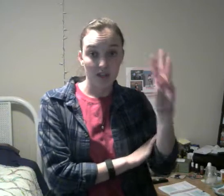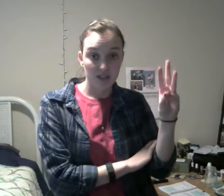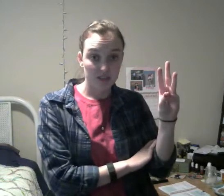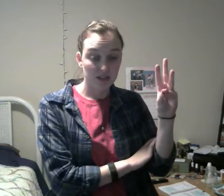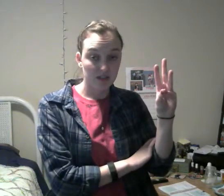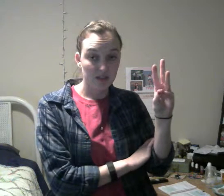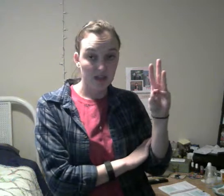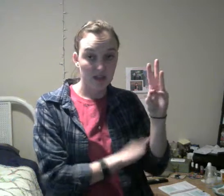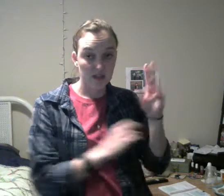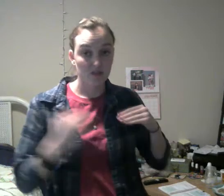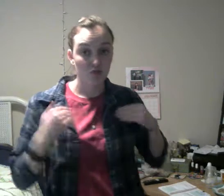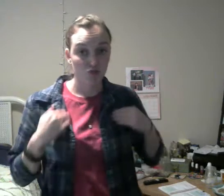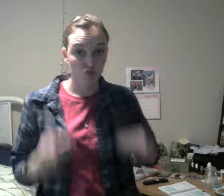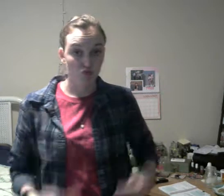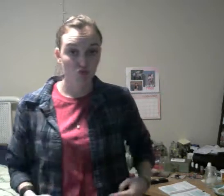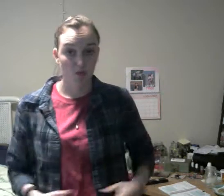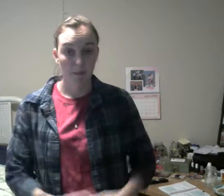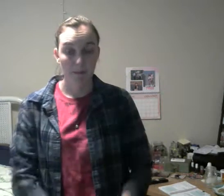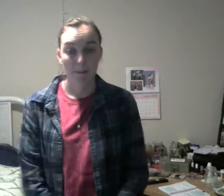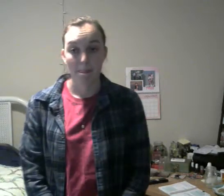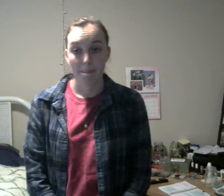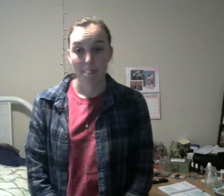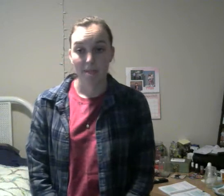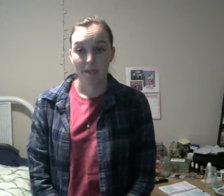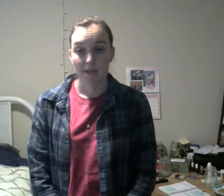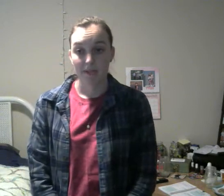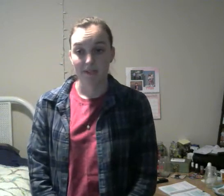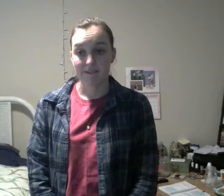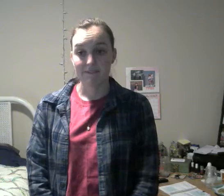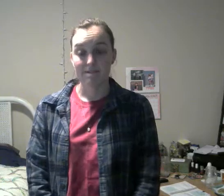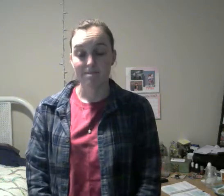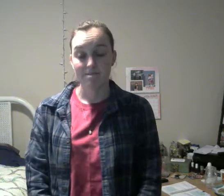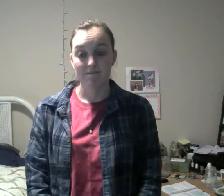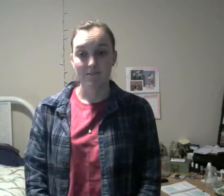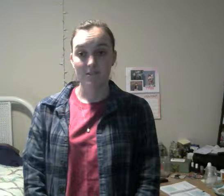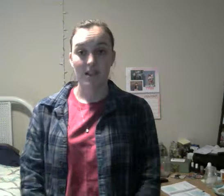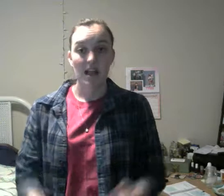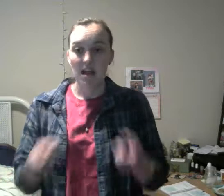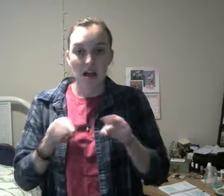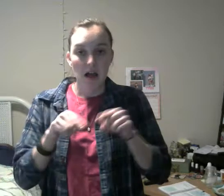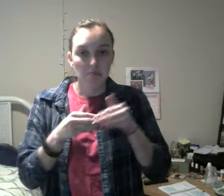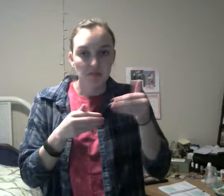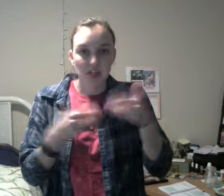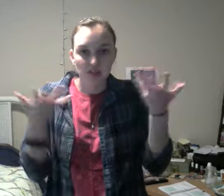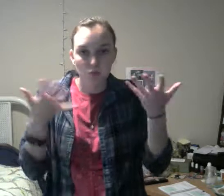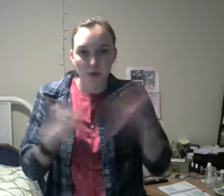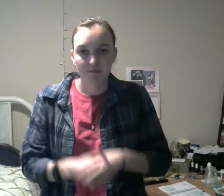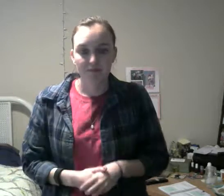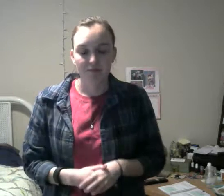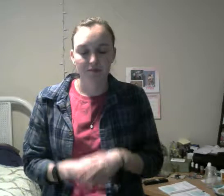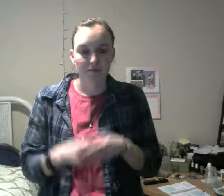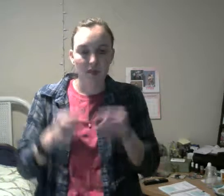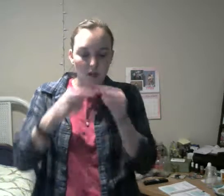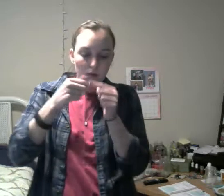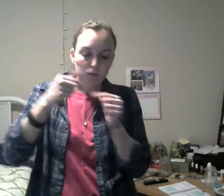this diagram right here, 2N is simply going to equal 2. So what happens next? Well, during the S phase, remember, we'll copy it. So here are those